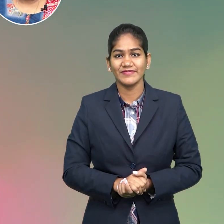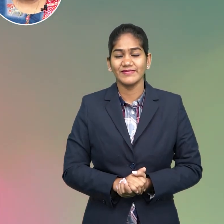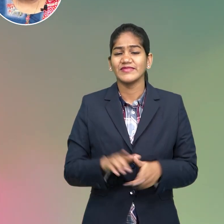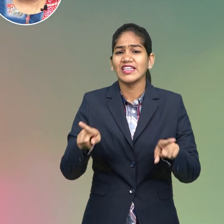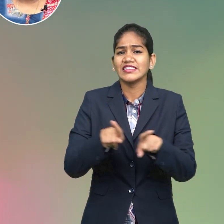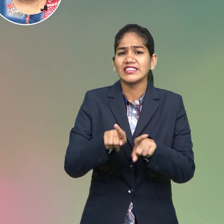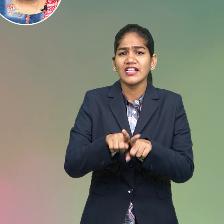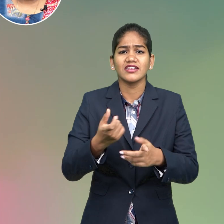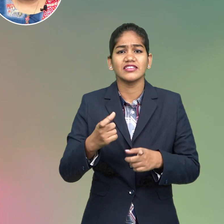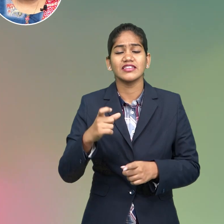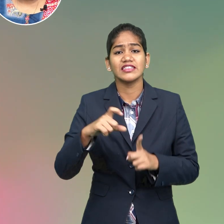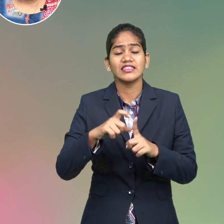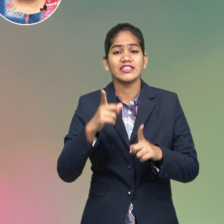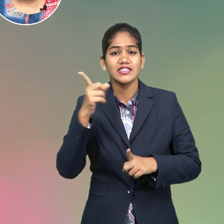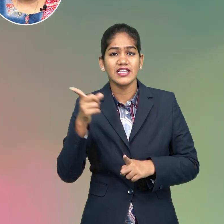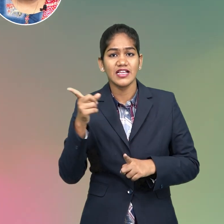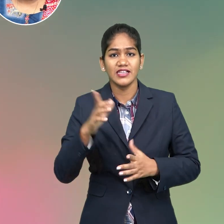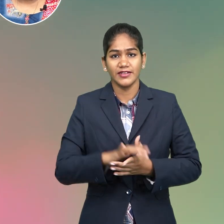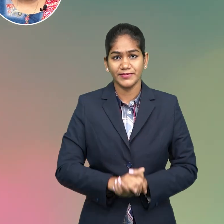like Delhi.